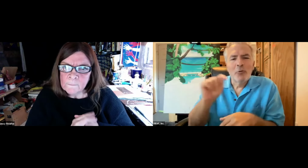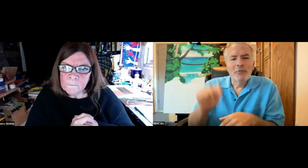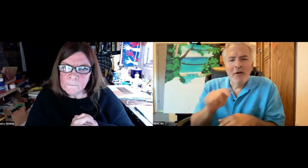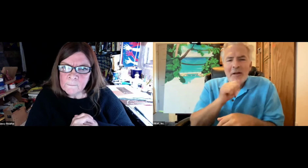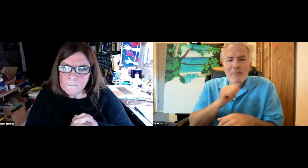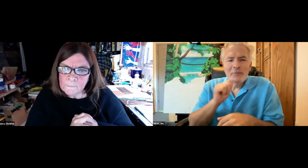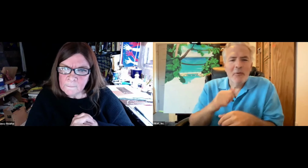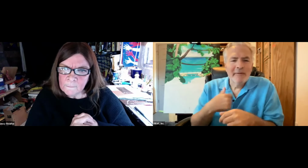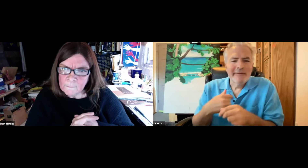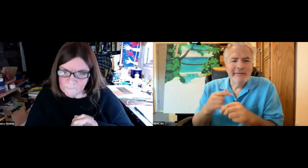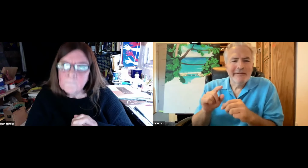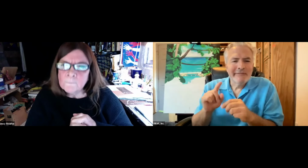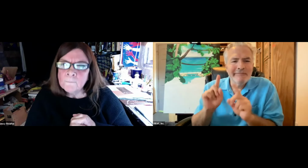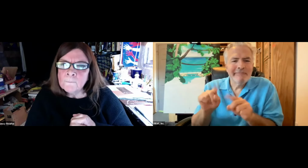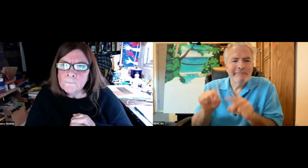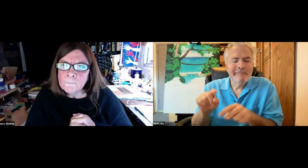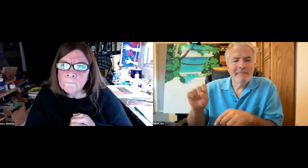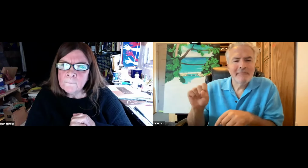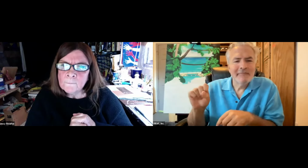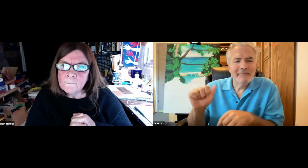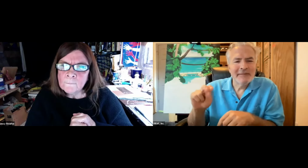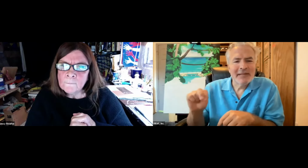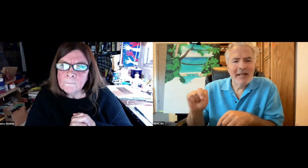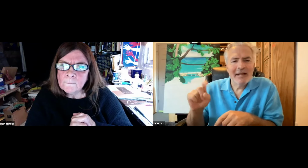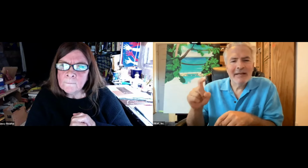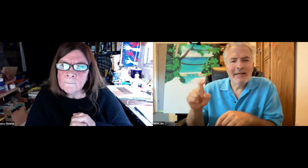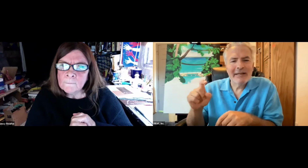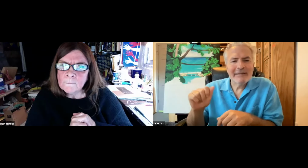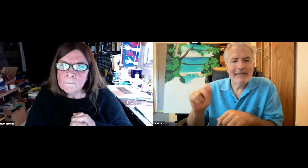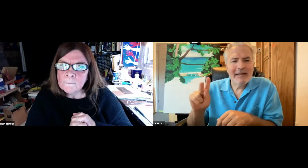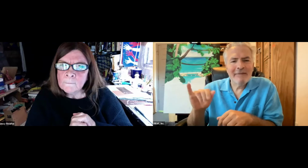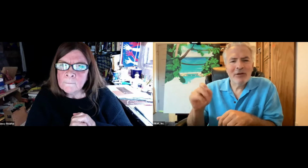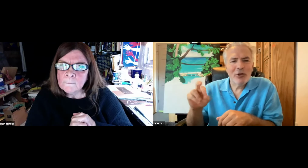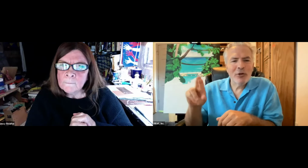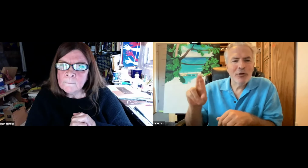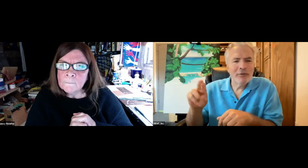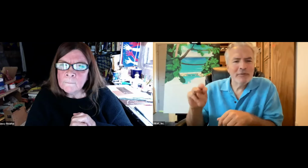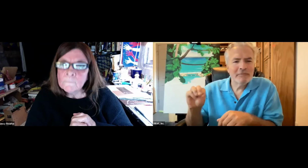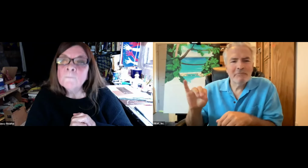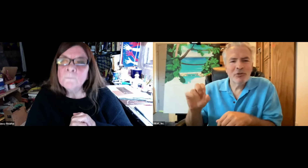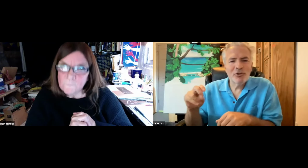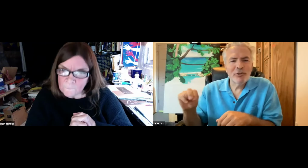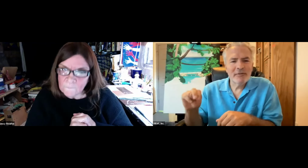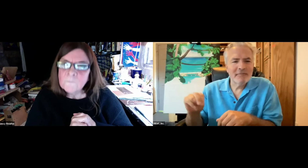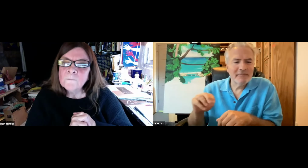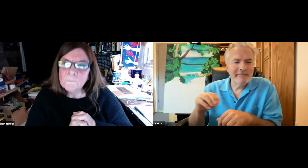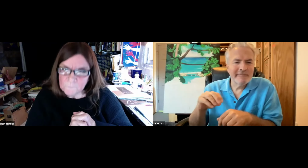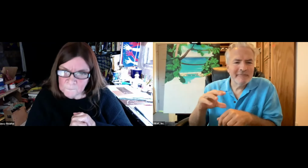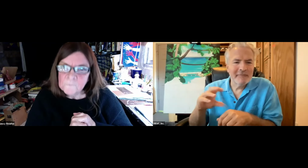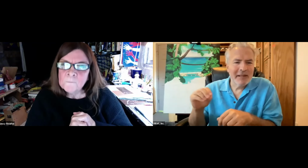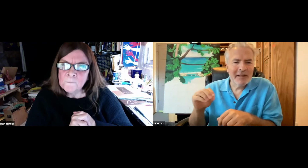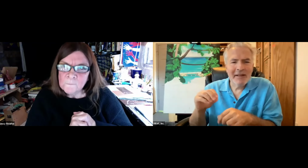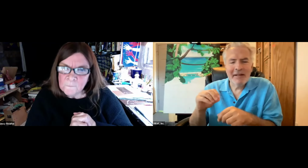in that manner. So, I'm in Tucson, Arizona. And I do go to the San Xavier